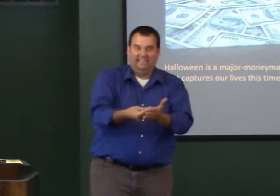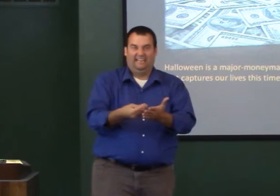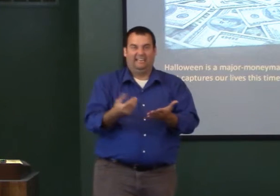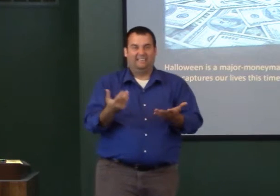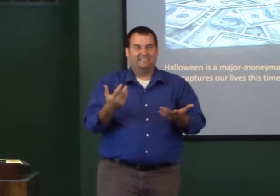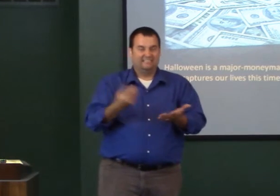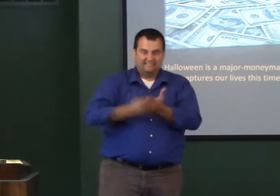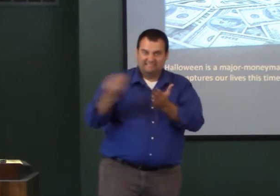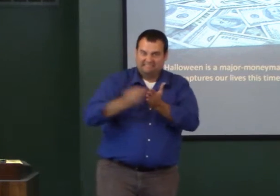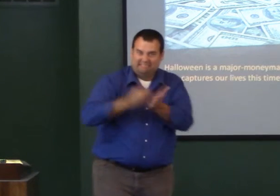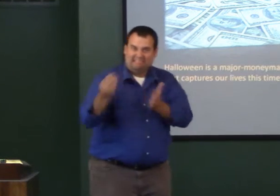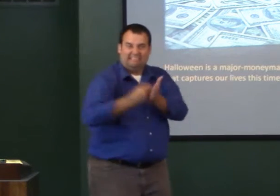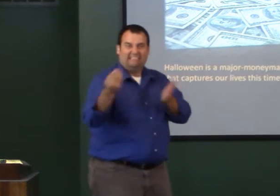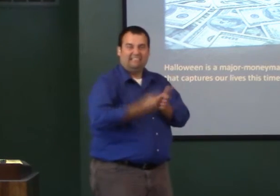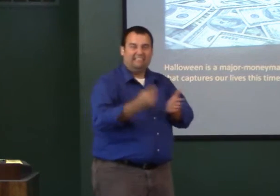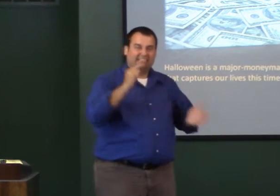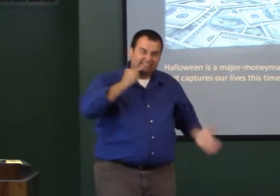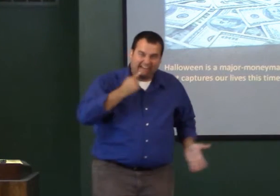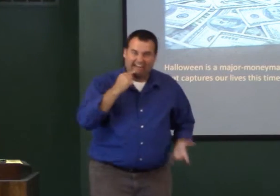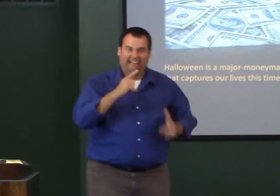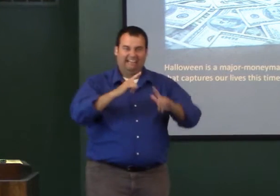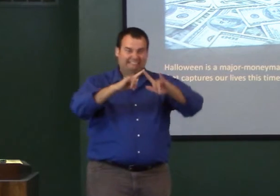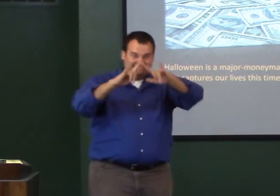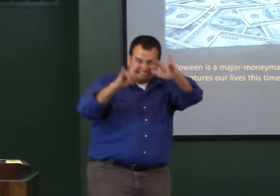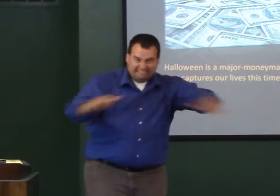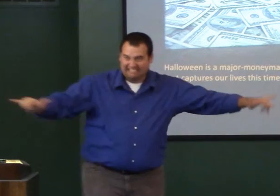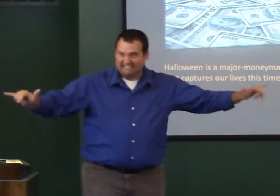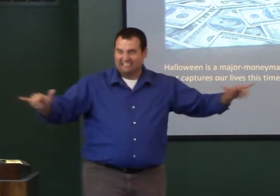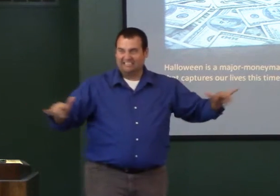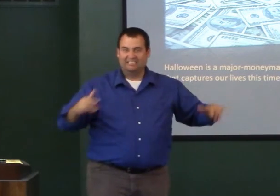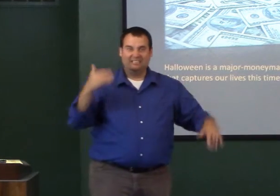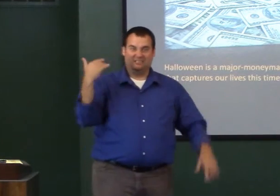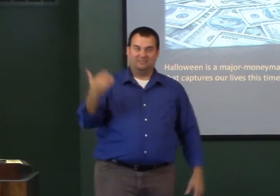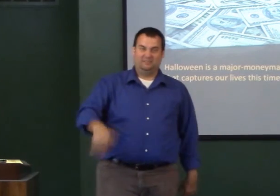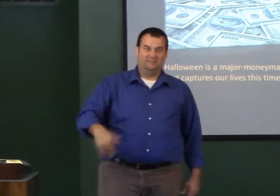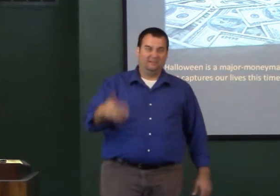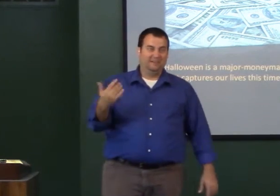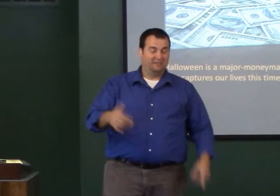that the spending with candy